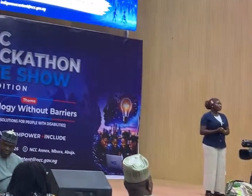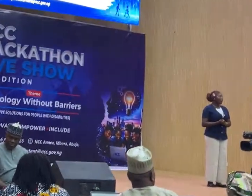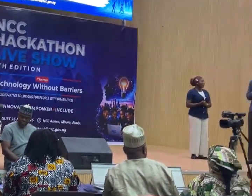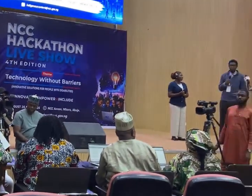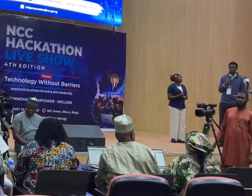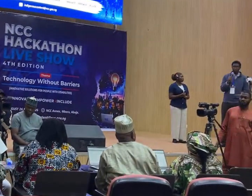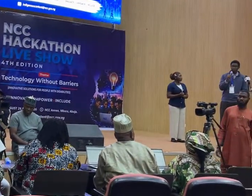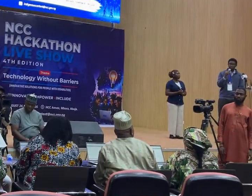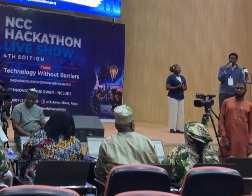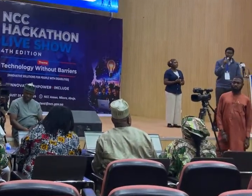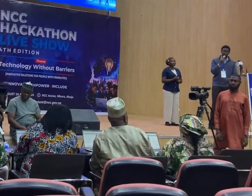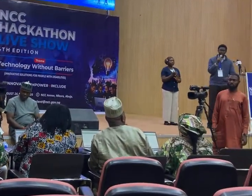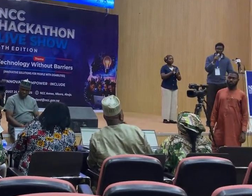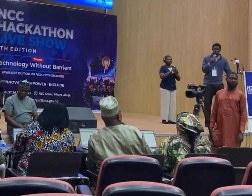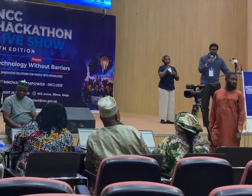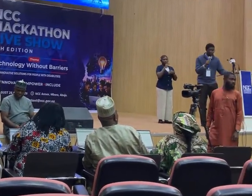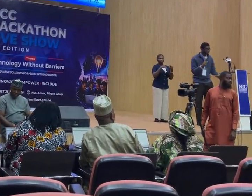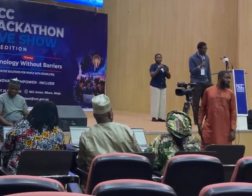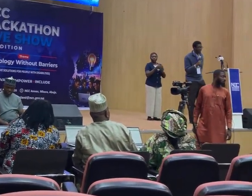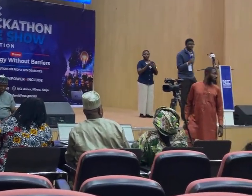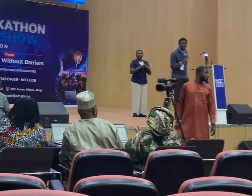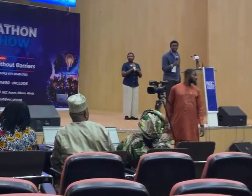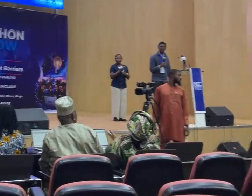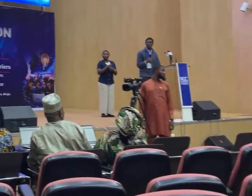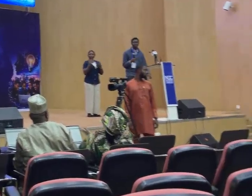Okay, I think that's all from us. Thank you very much.